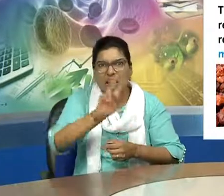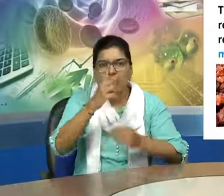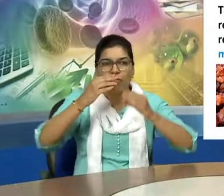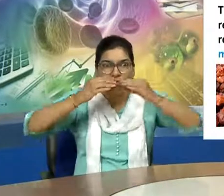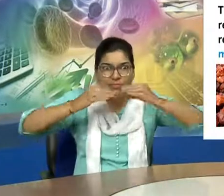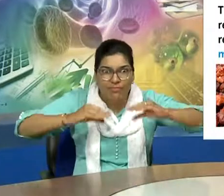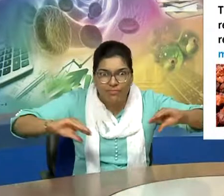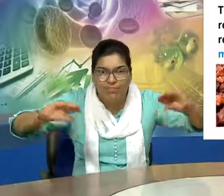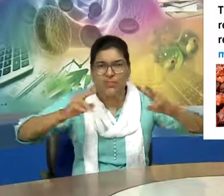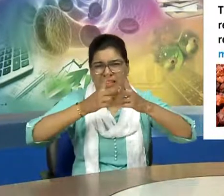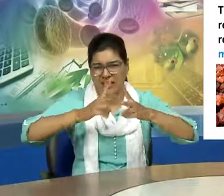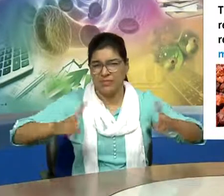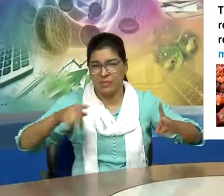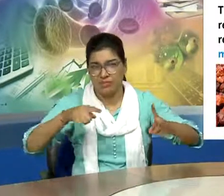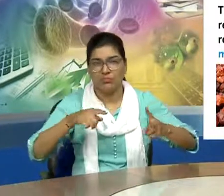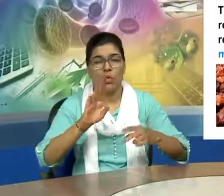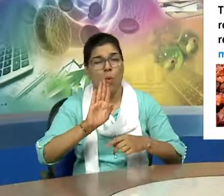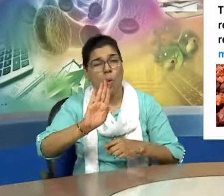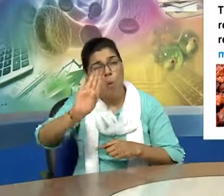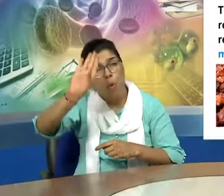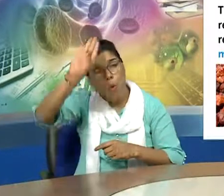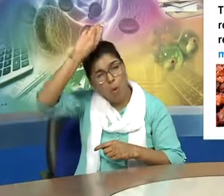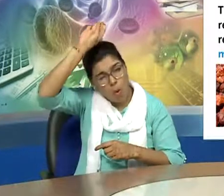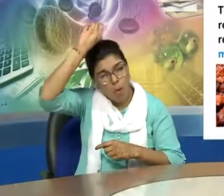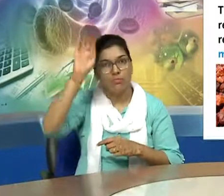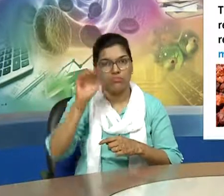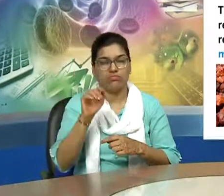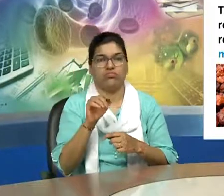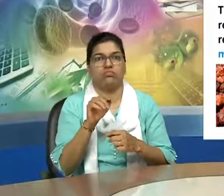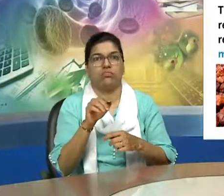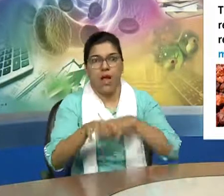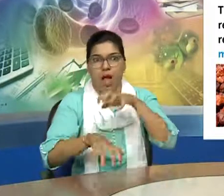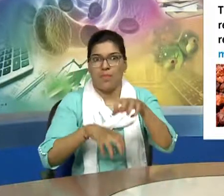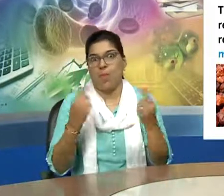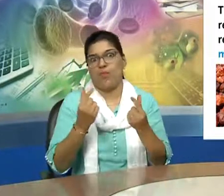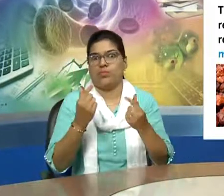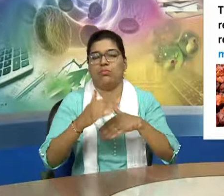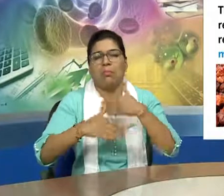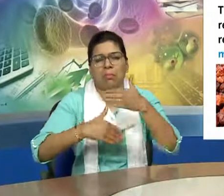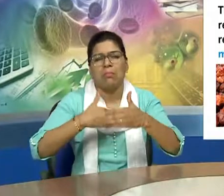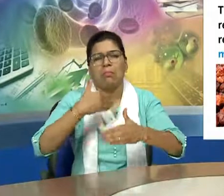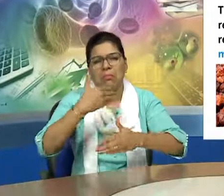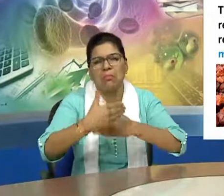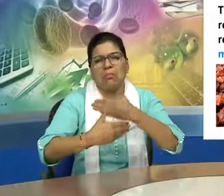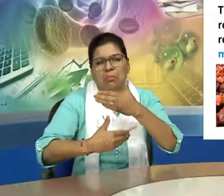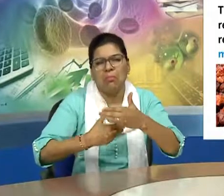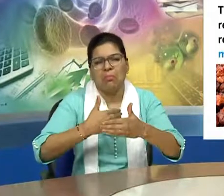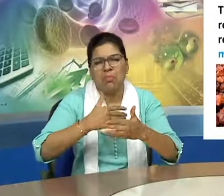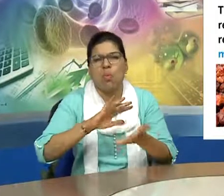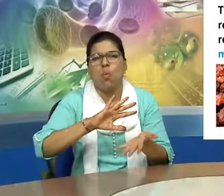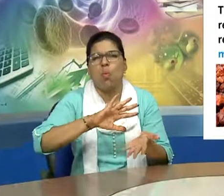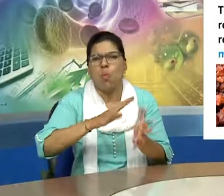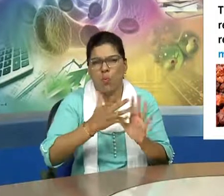the coal and all those fossil fuels items which are under the earth, they